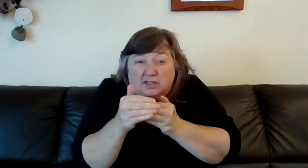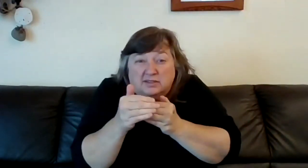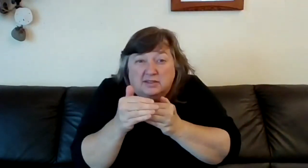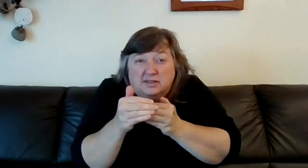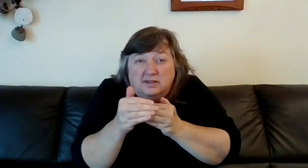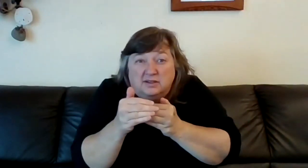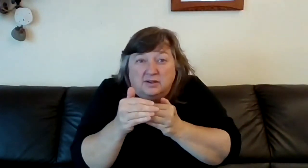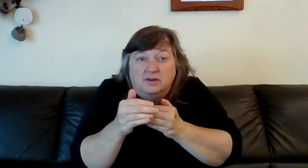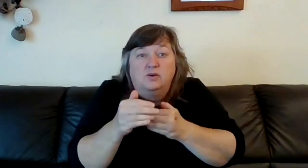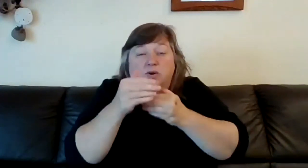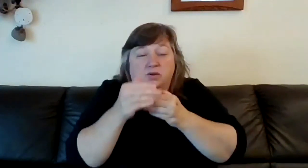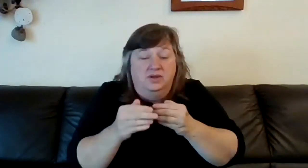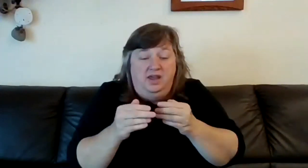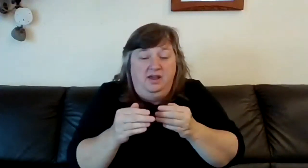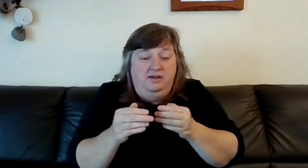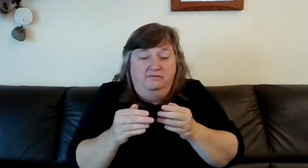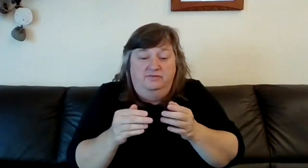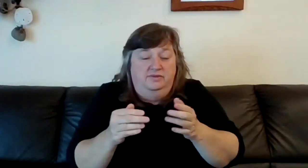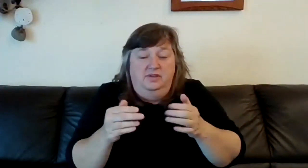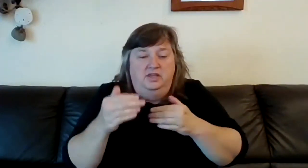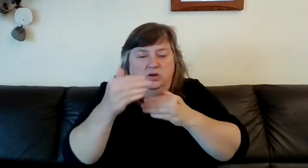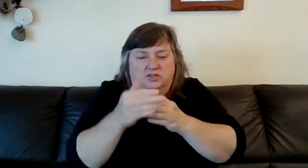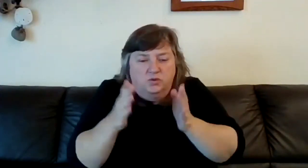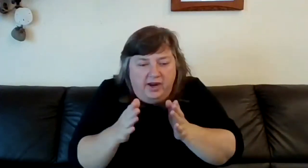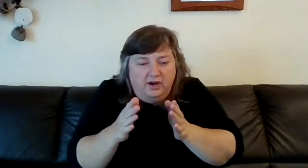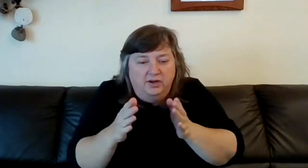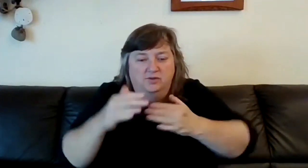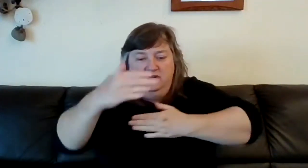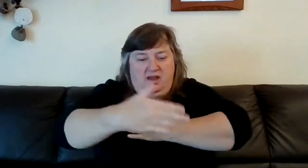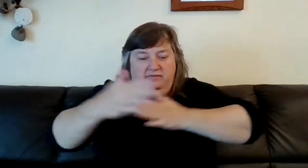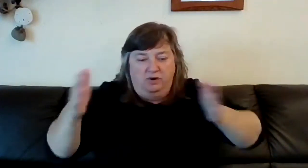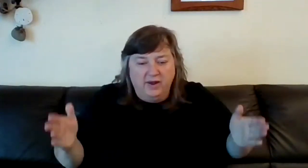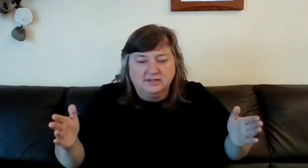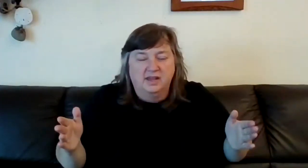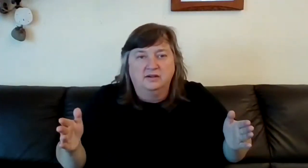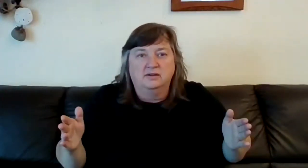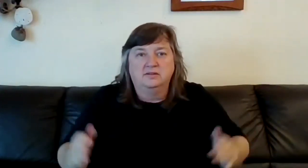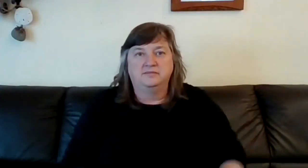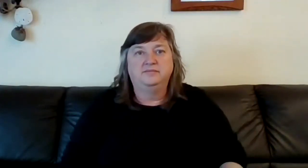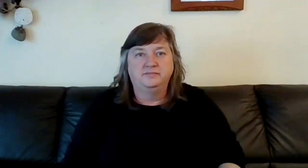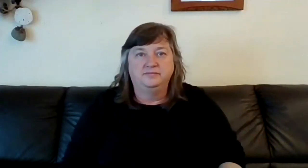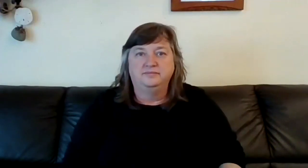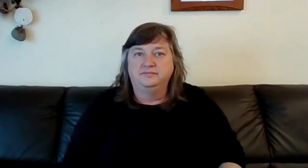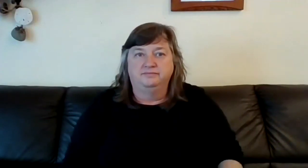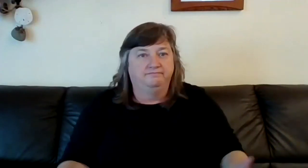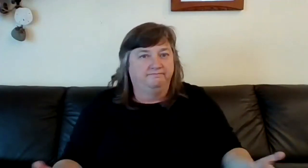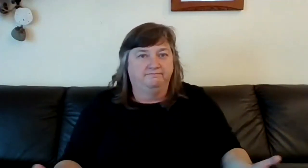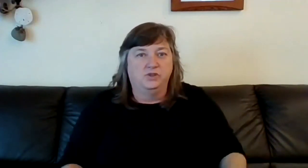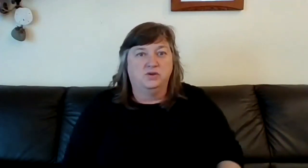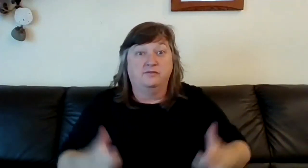box, or you can have, a square, you can have a rectangle, you can have a